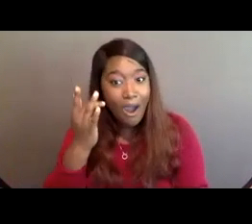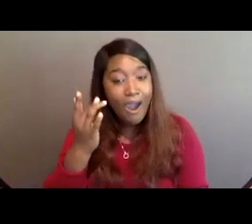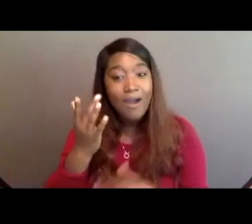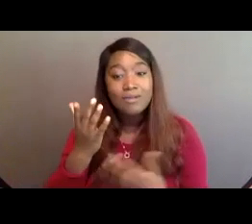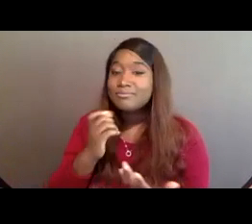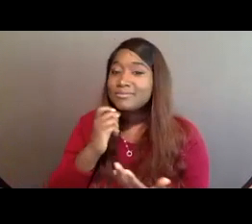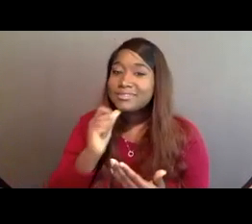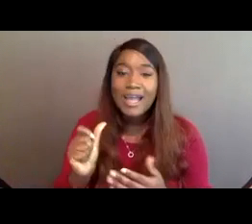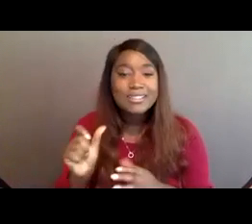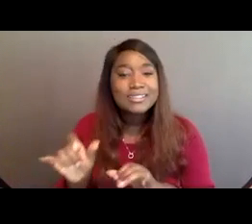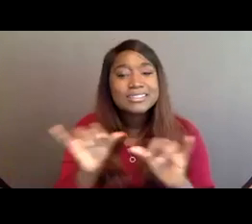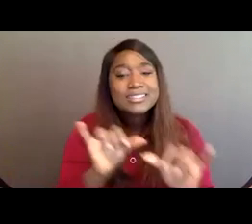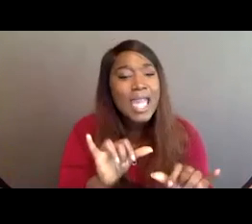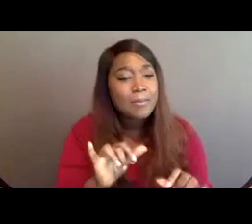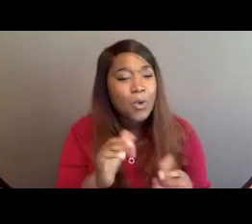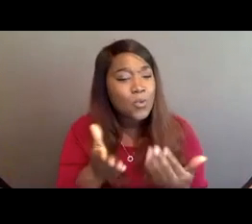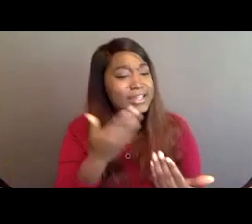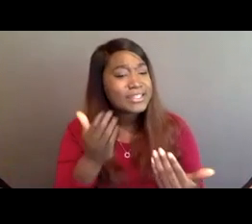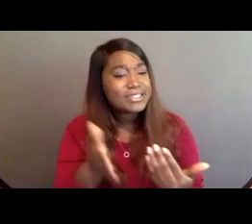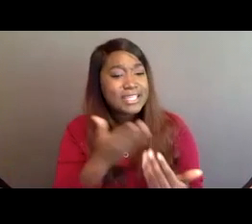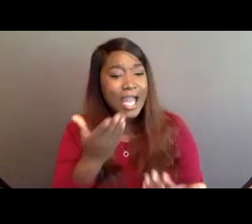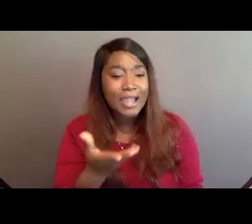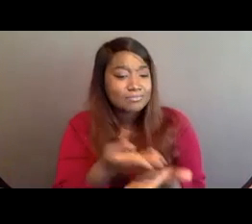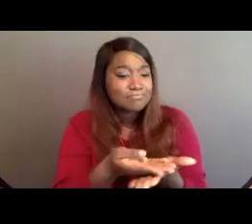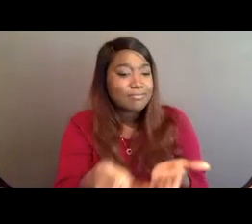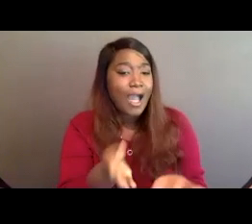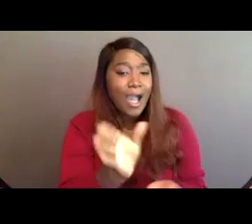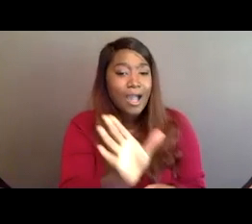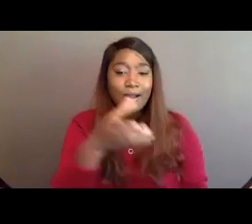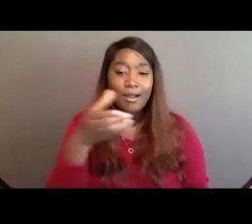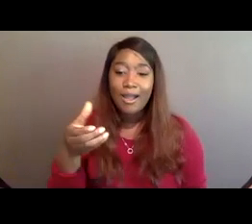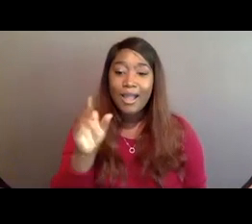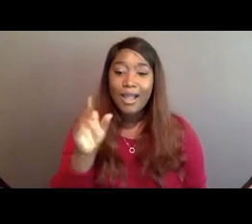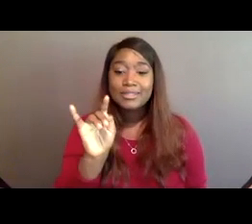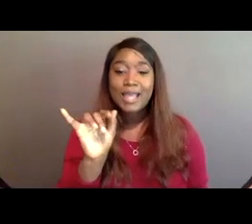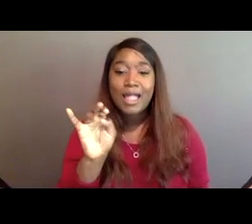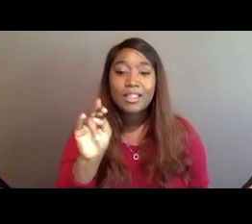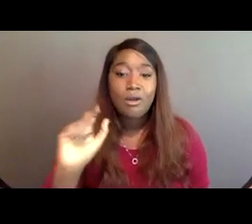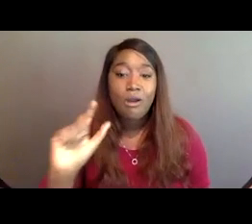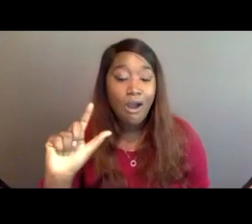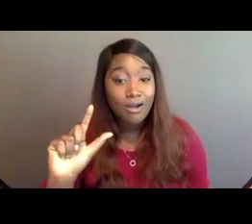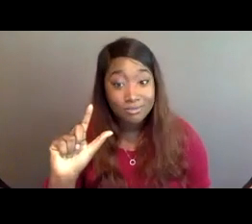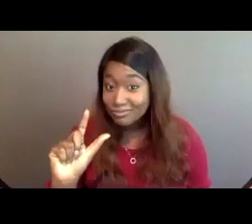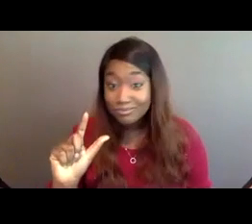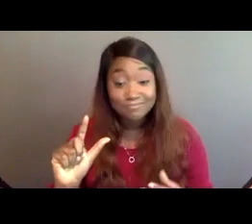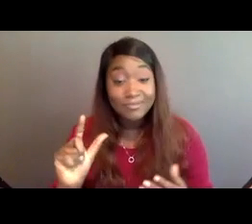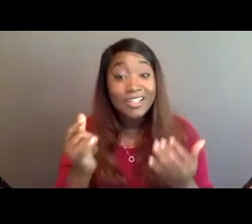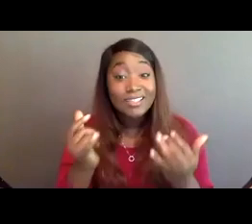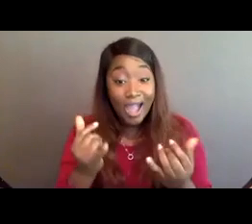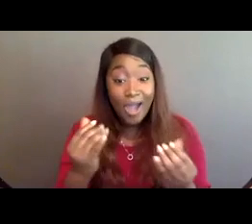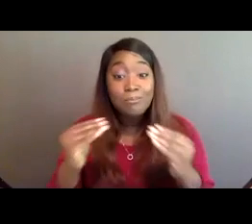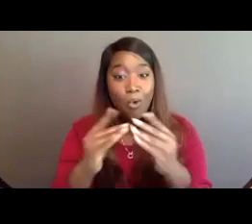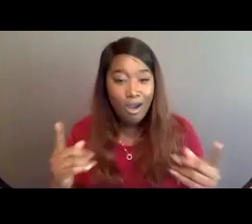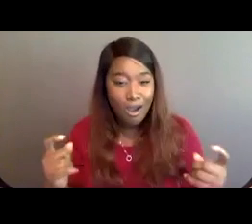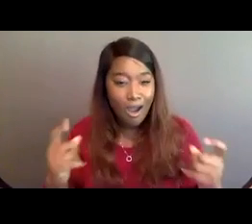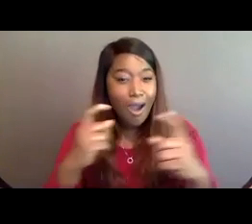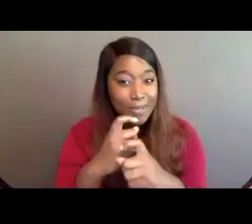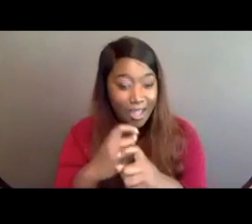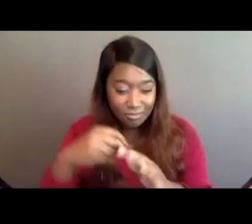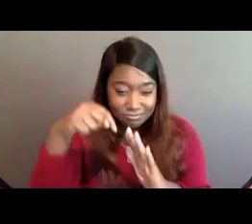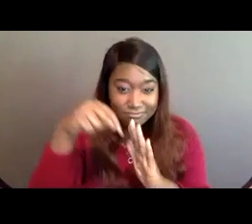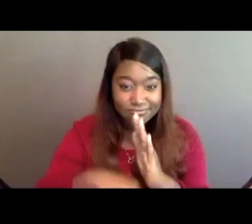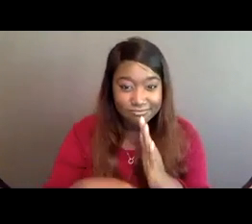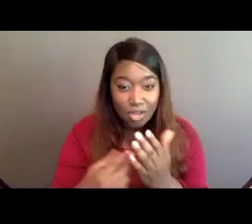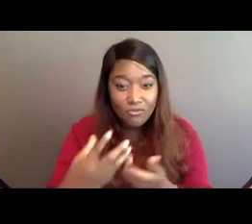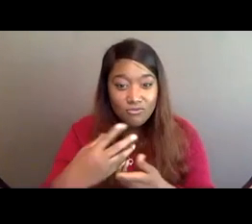for a bottle of Tylenol, right? It's a little more complicated, a little more involved. Today, herbal formulas may be